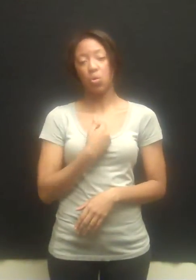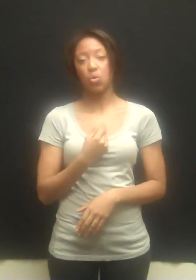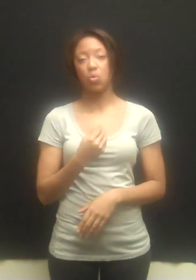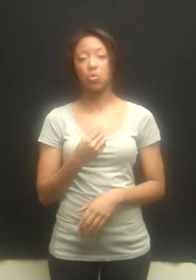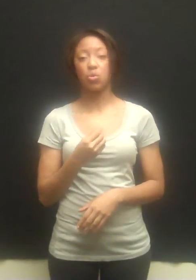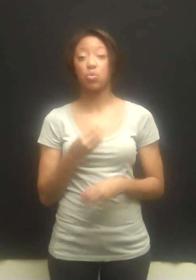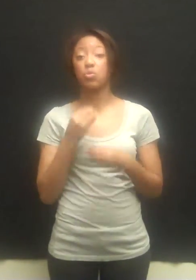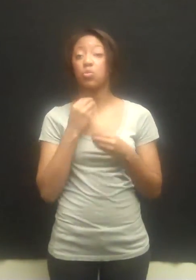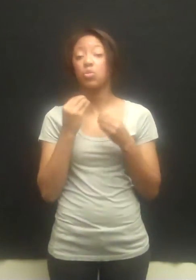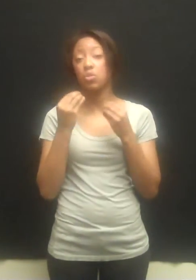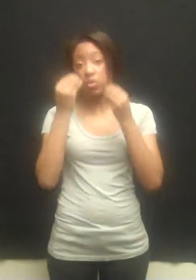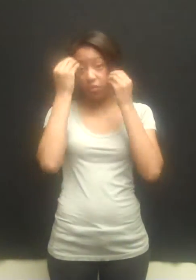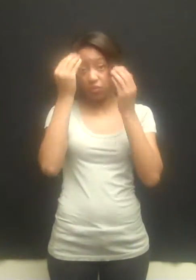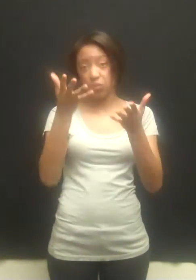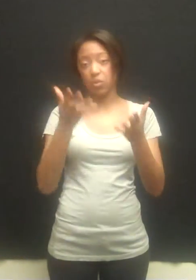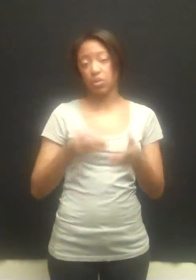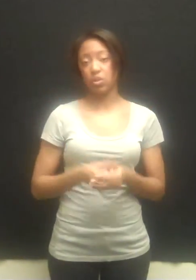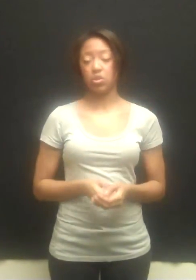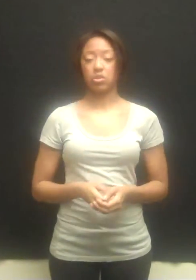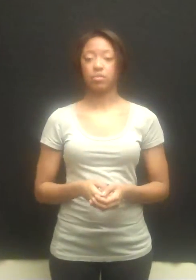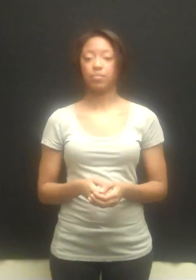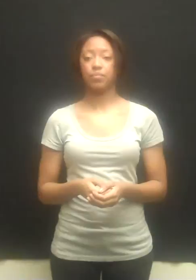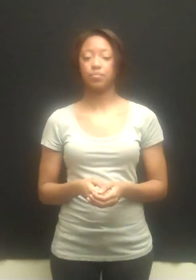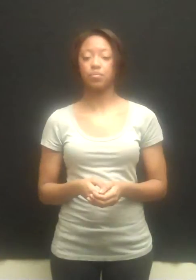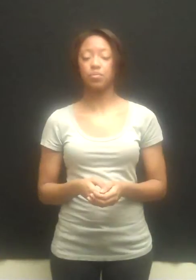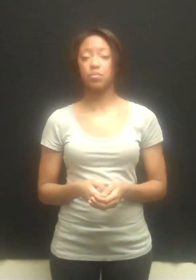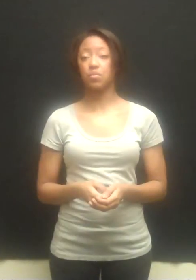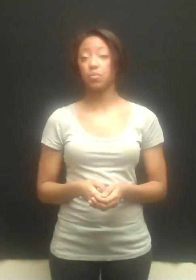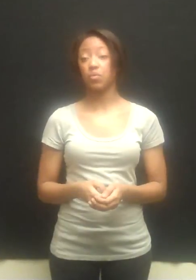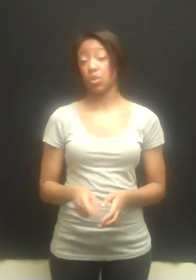and get the necessary support you need in order to perform your job.